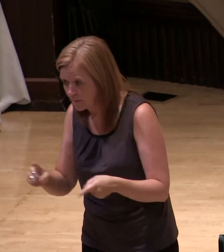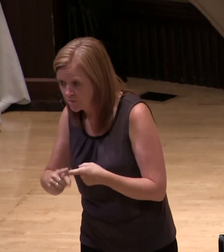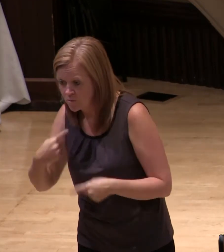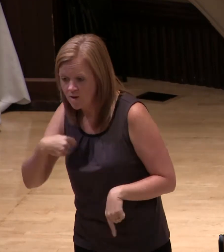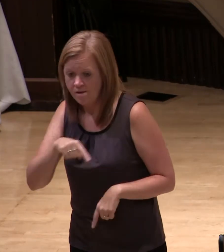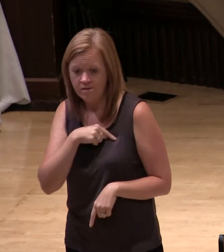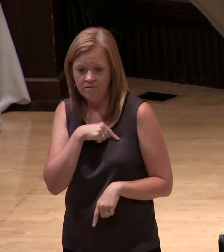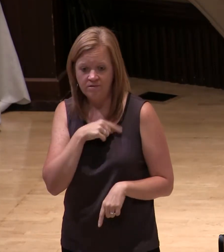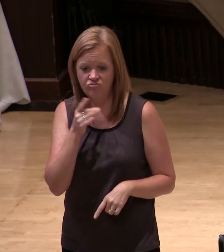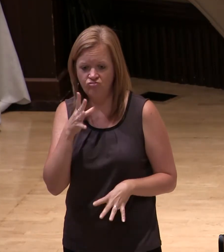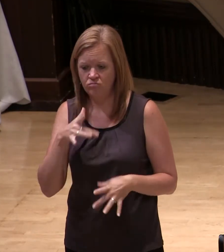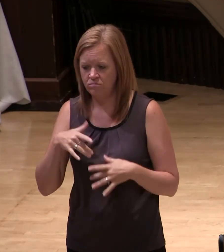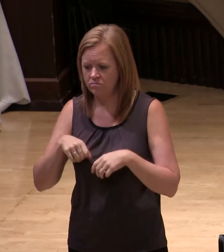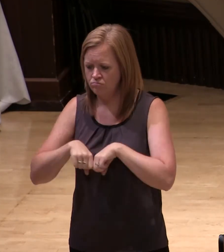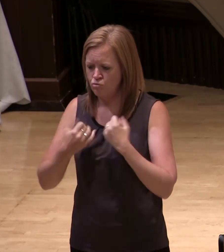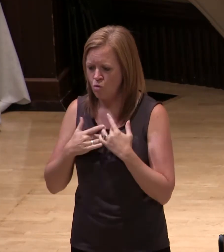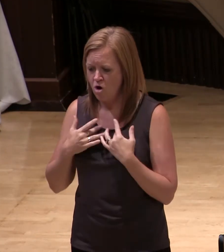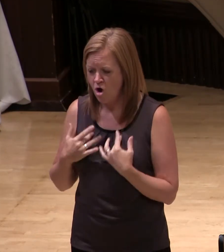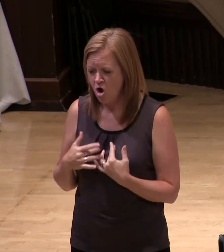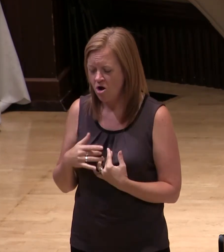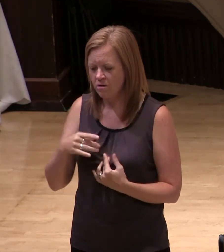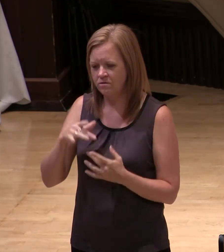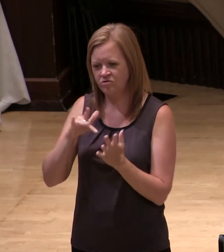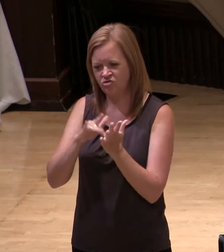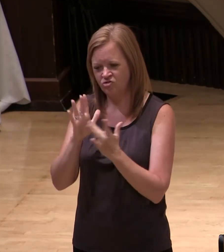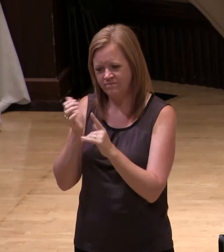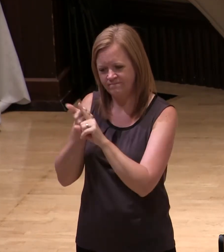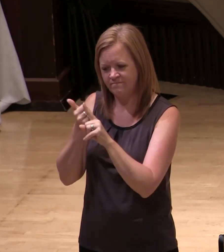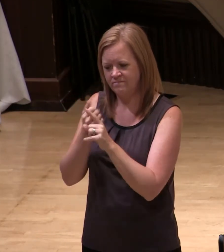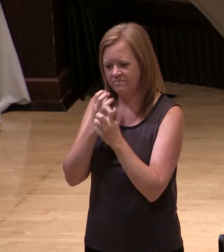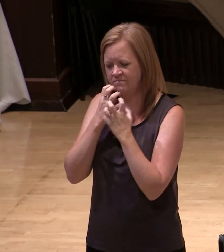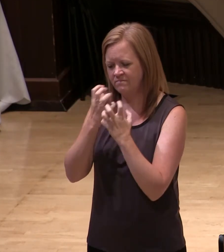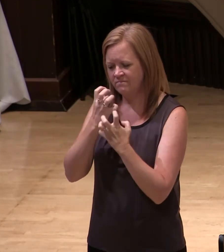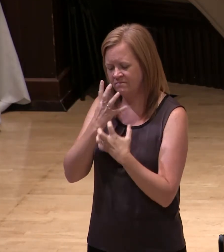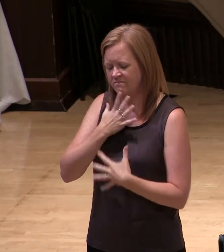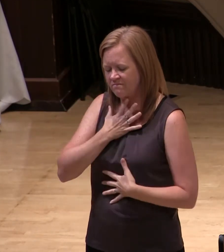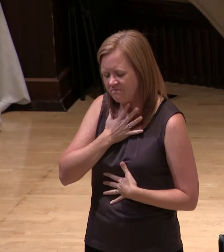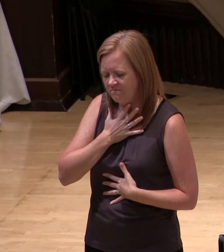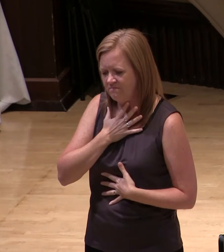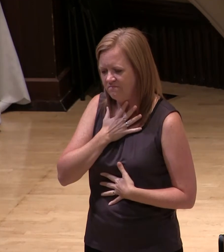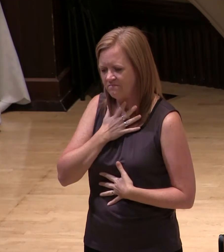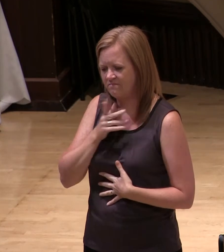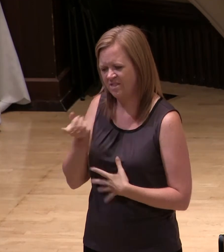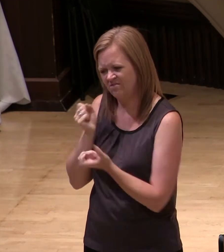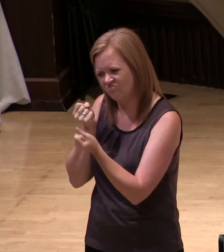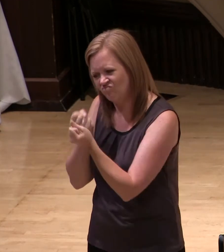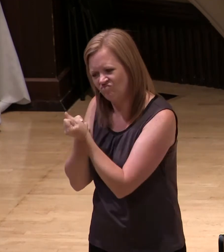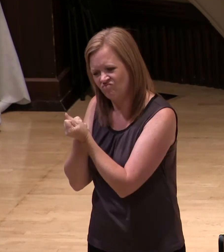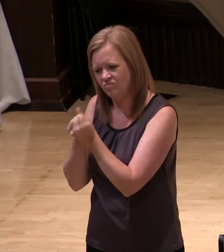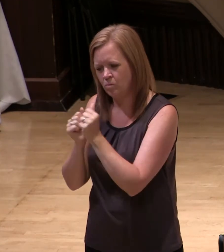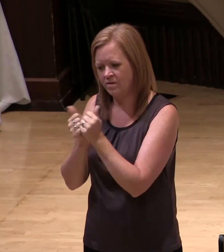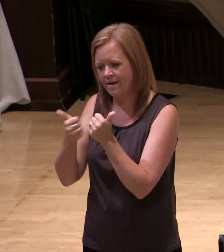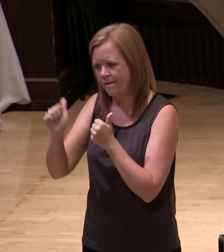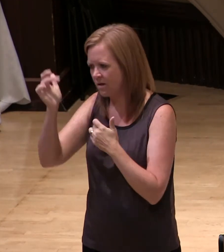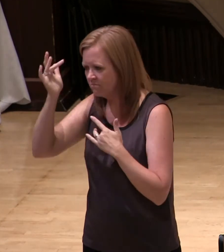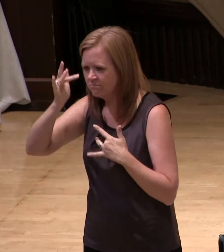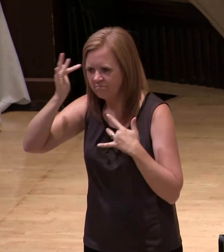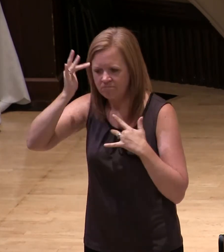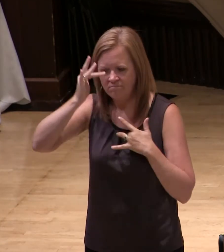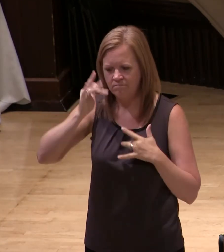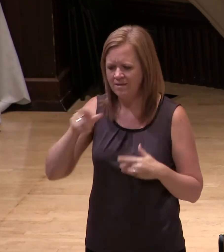us, he sighs, he groans. He's in solidarity with the ailments of the human race. He's not aloof.